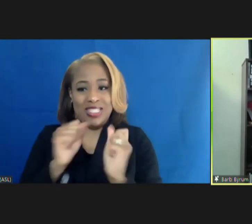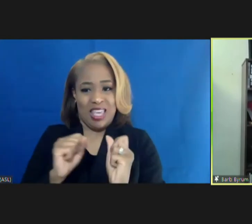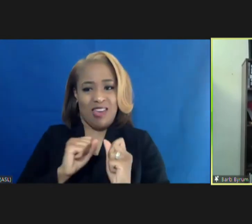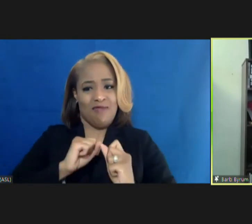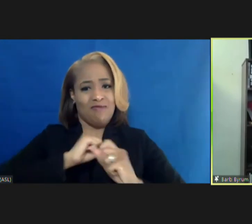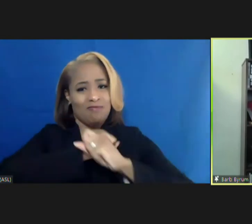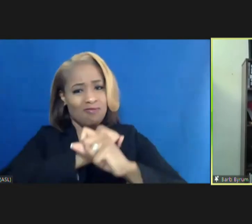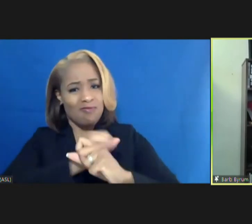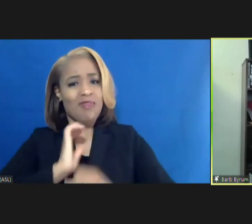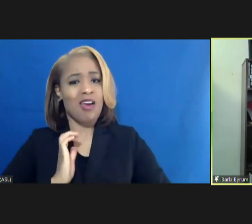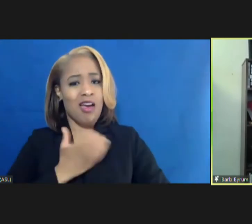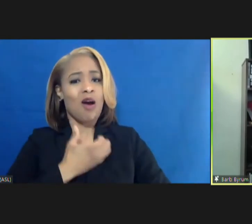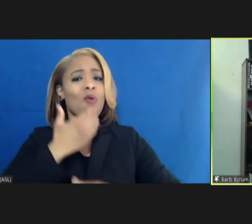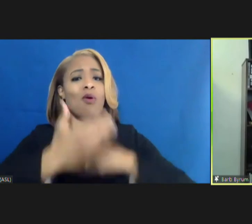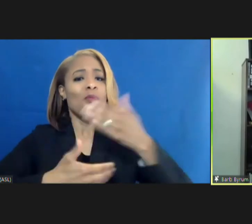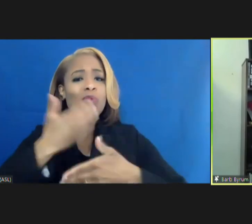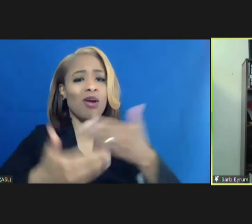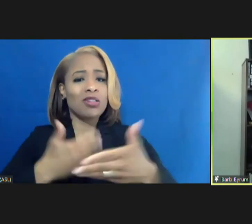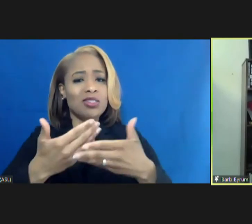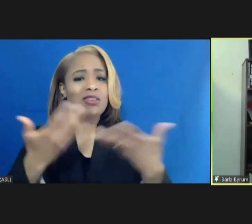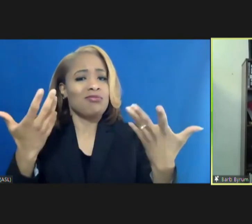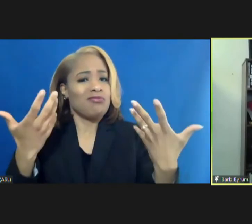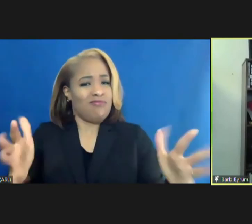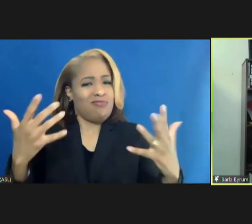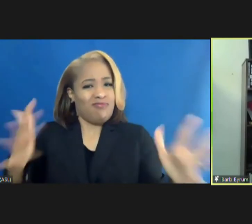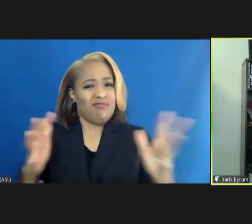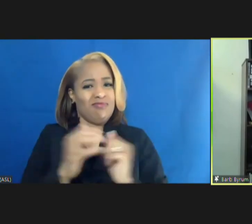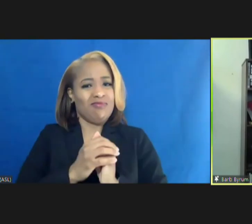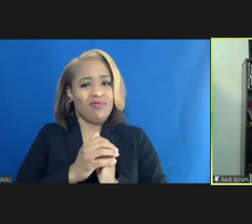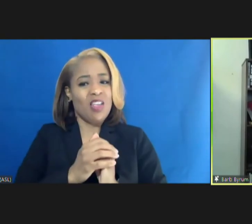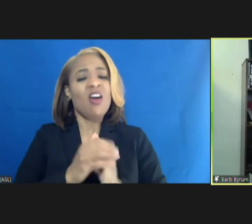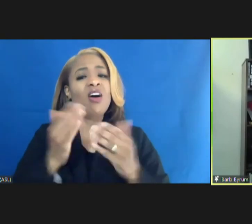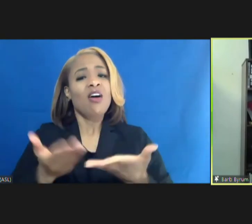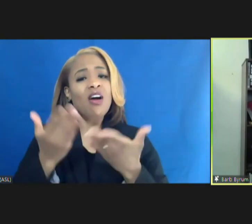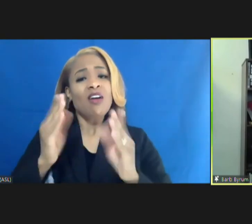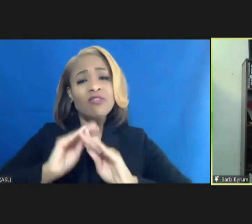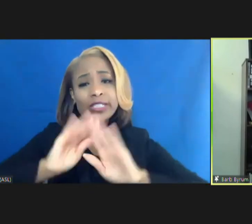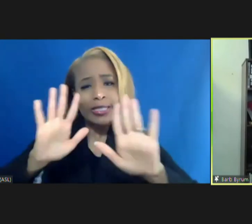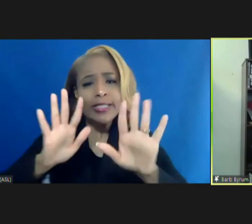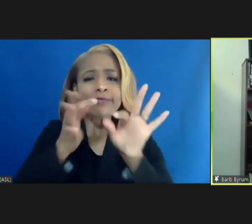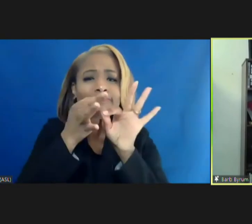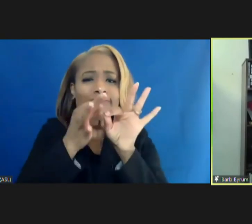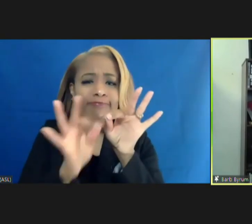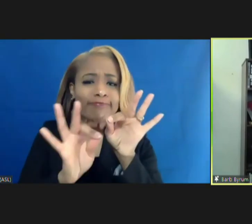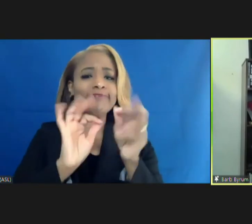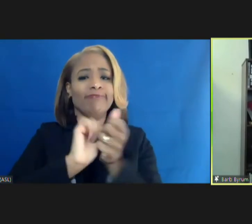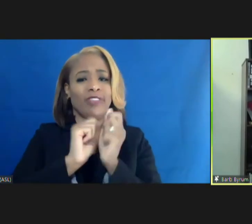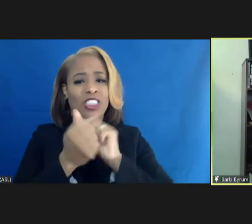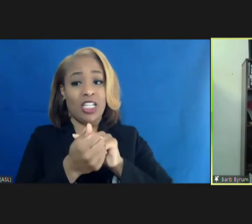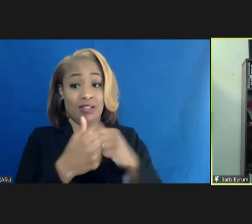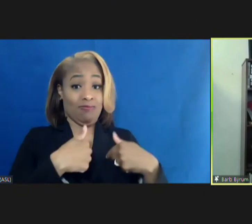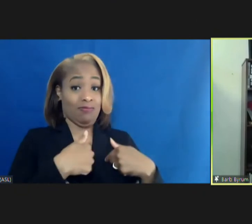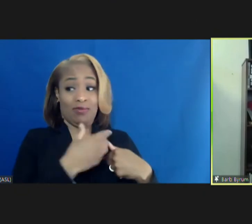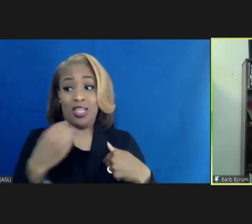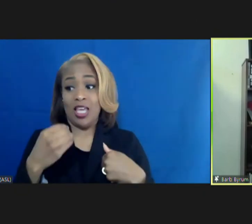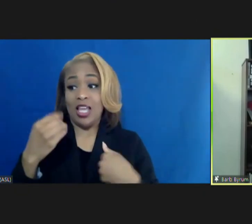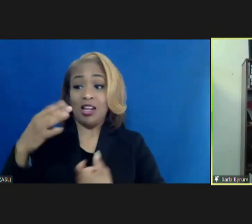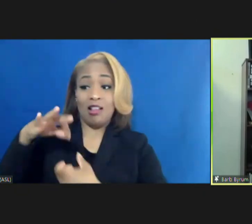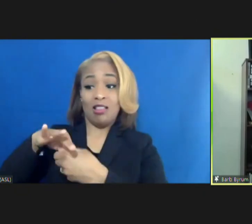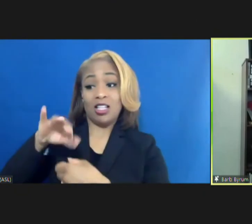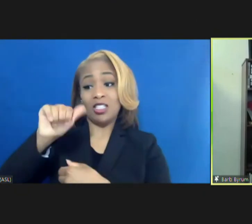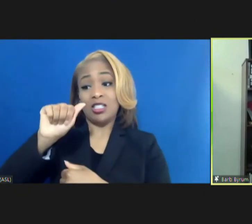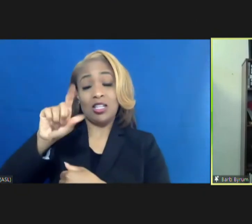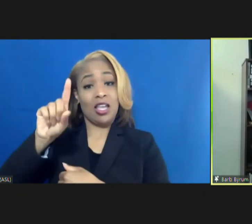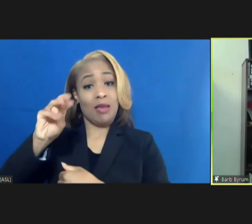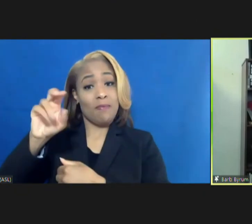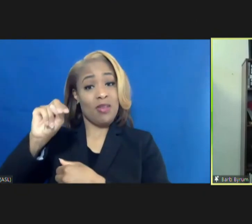our process already is, and to offer some clear and simple changes that I and the election administrator